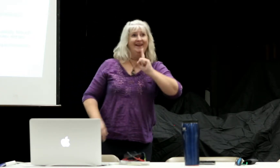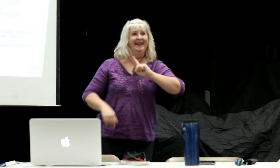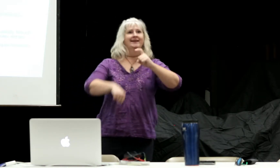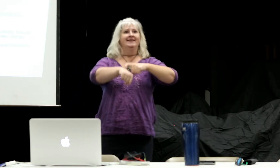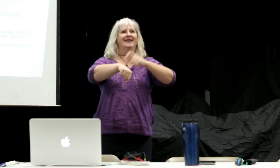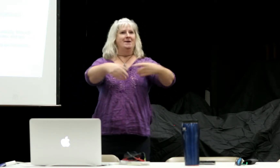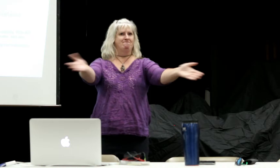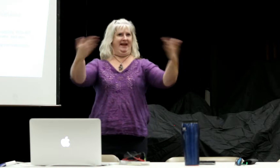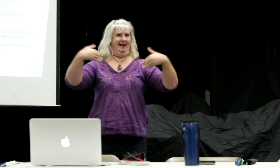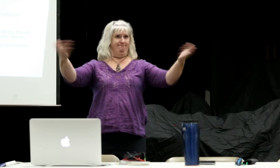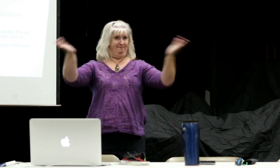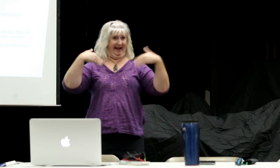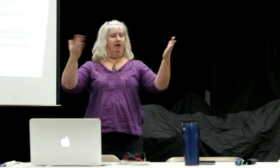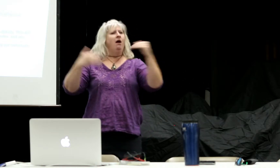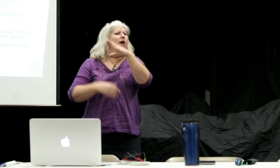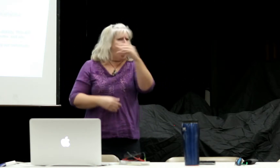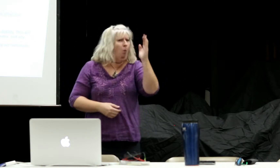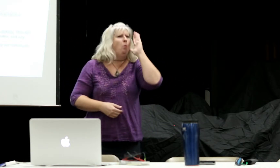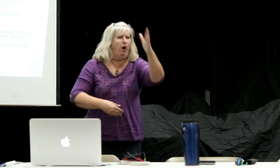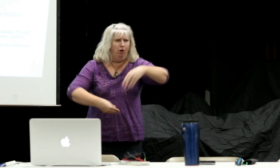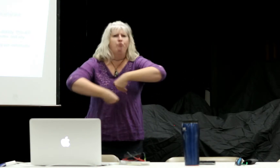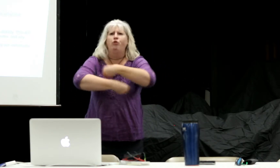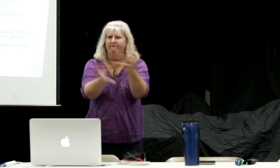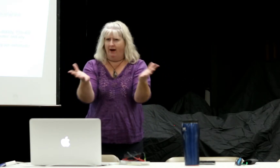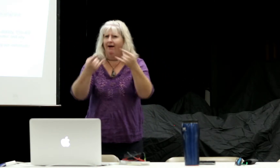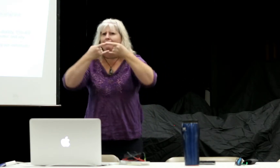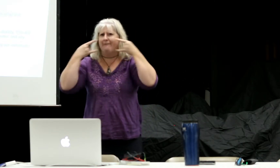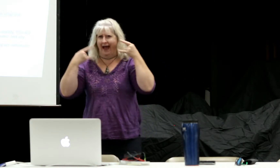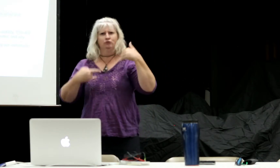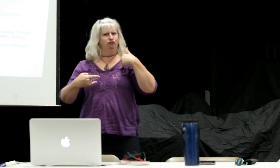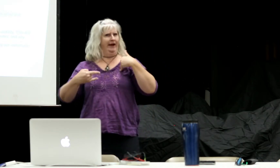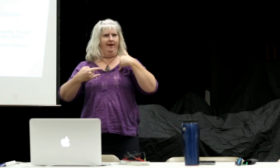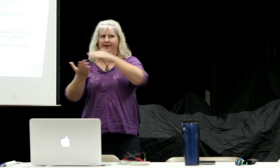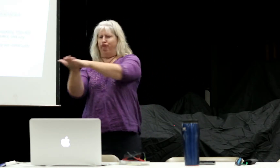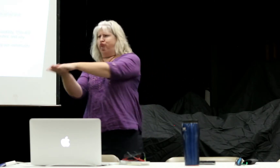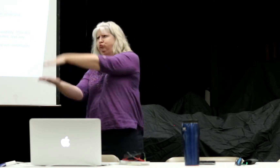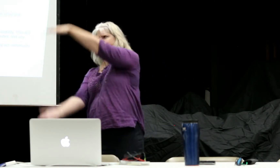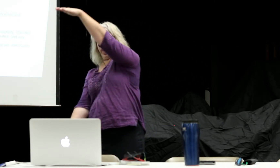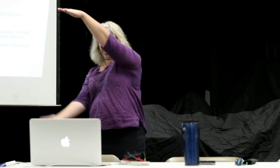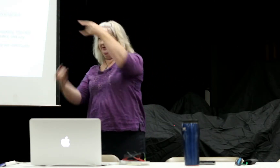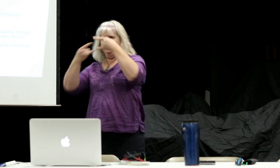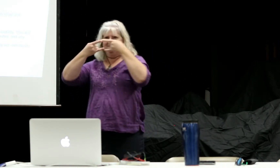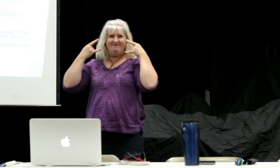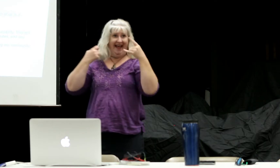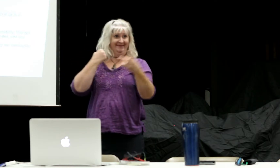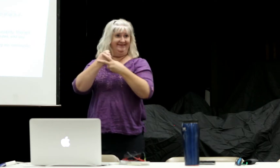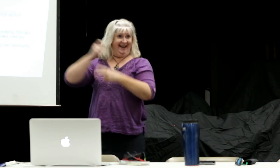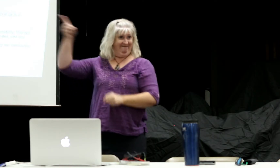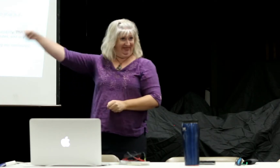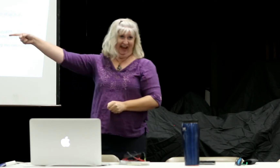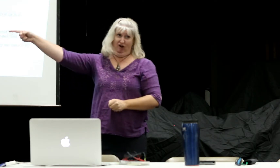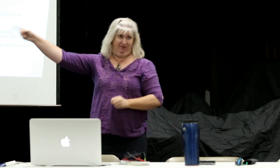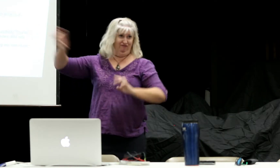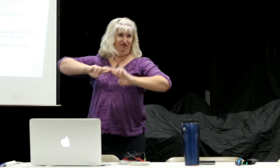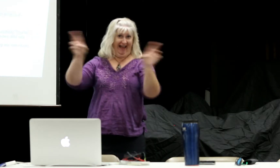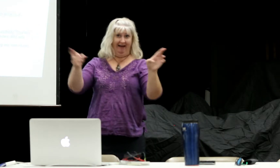are isolated, they feel lonely, and we feel that it is time to have an in-person event. We will be handing out masks. We have many masks